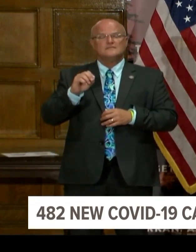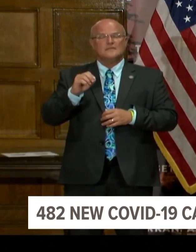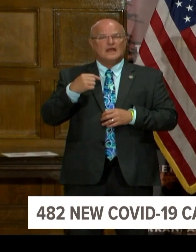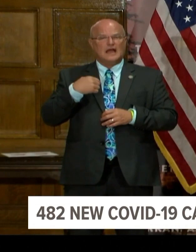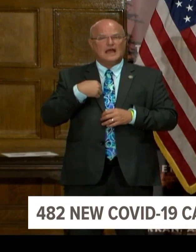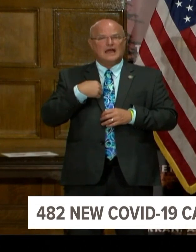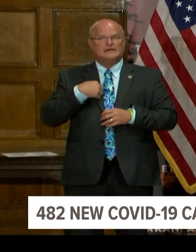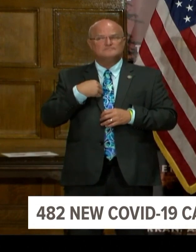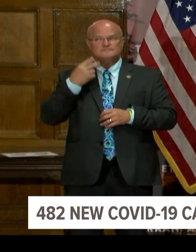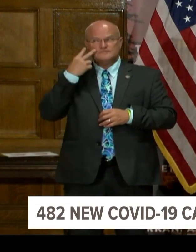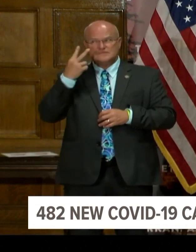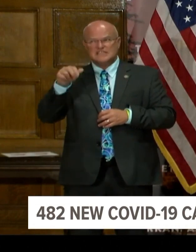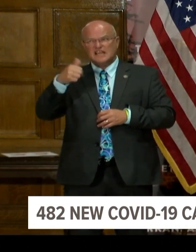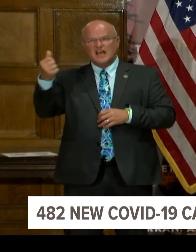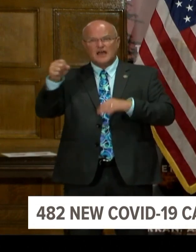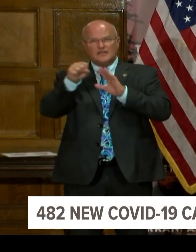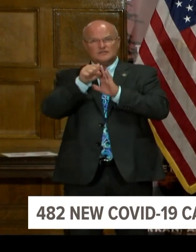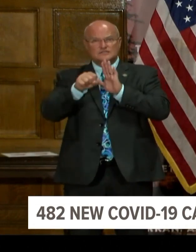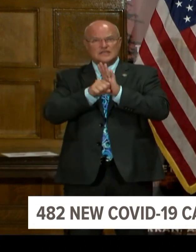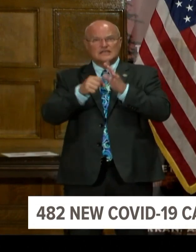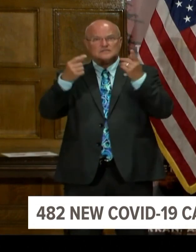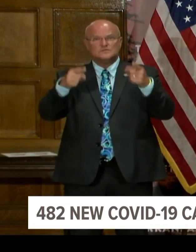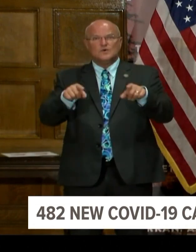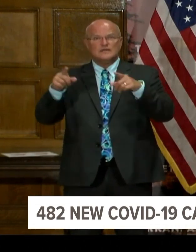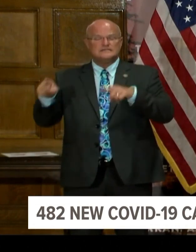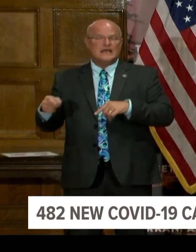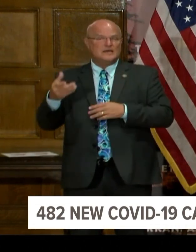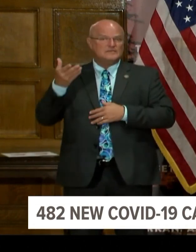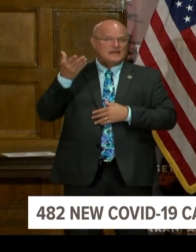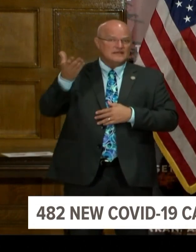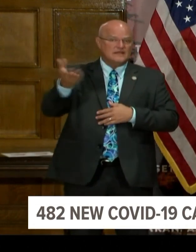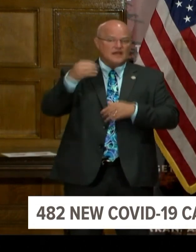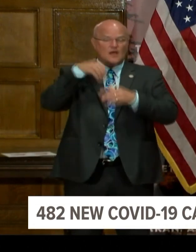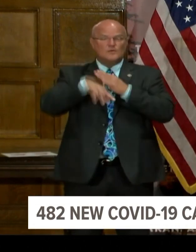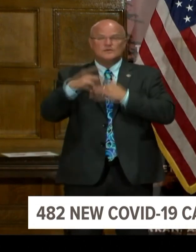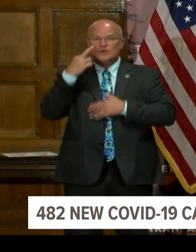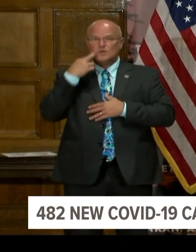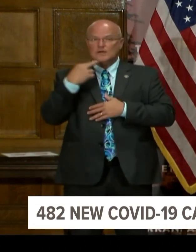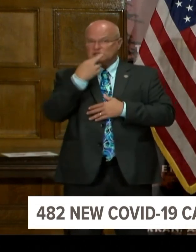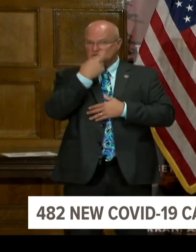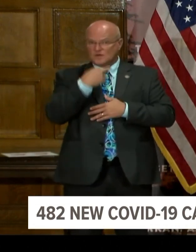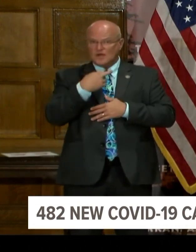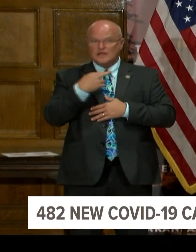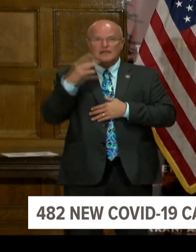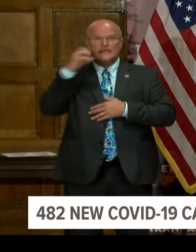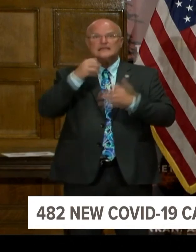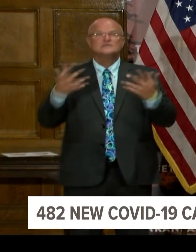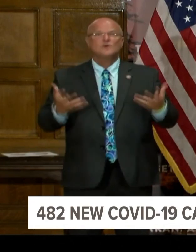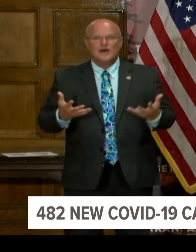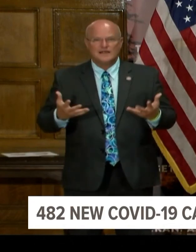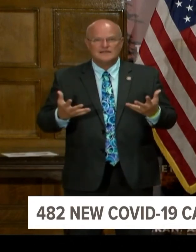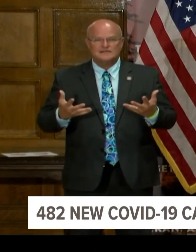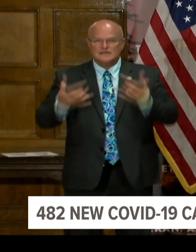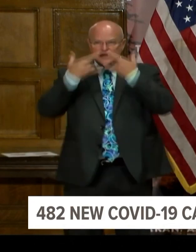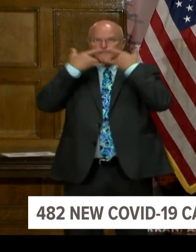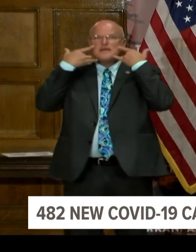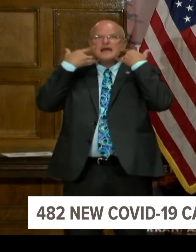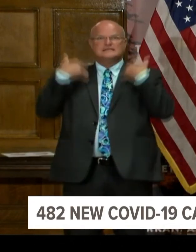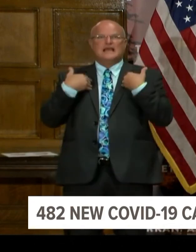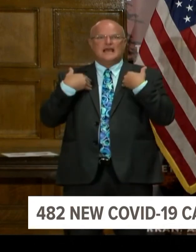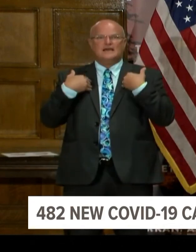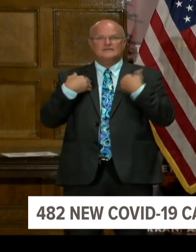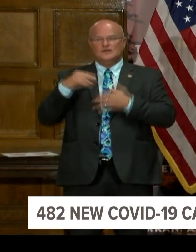so I got to see a couple other states and what's happening there. I went into restaurants, and guess what? Everybody's wearing a